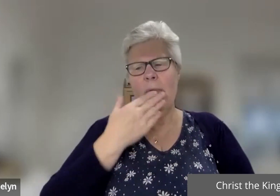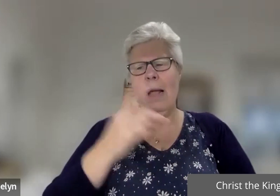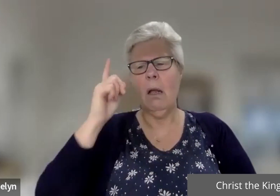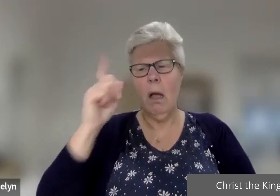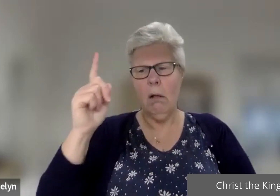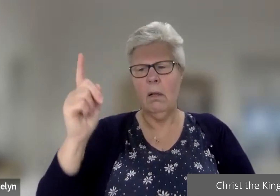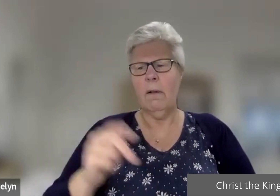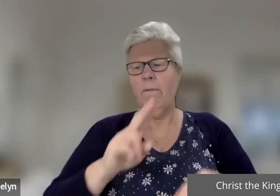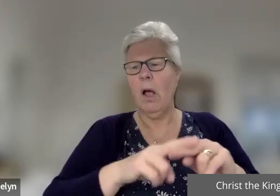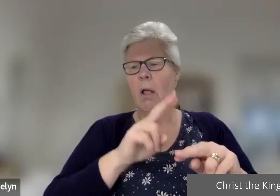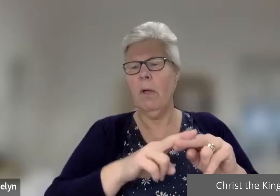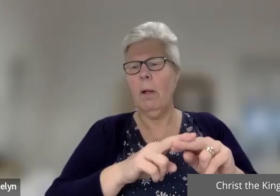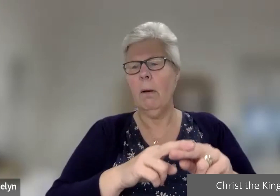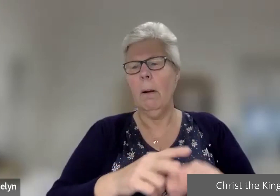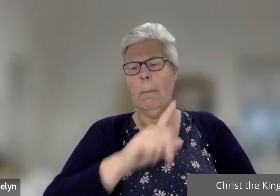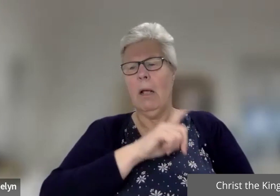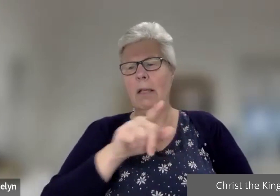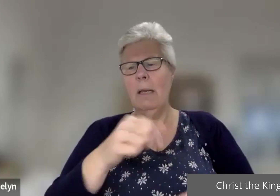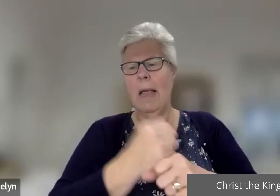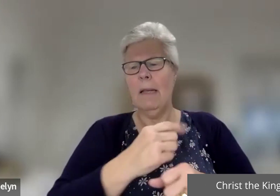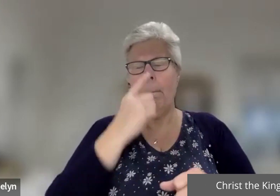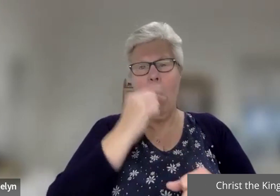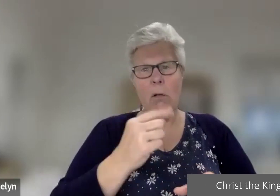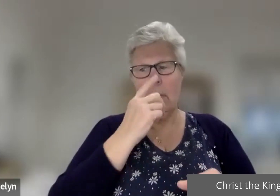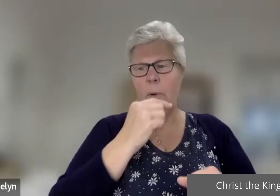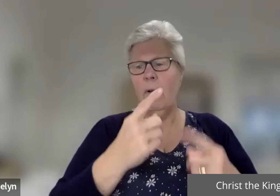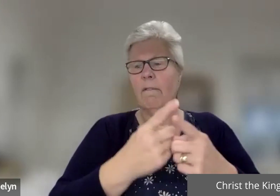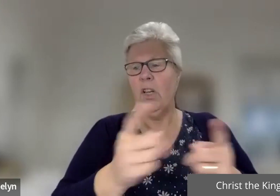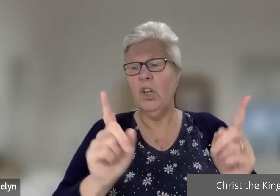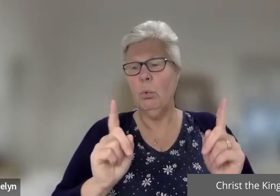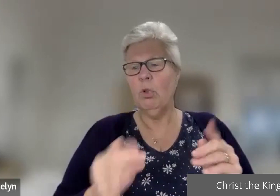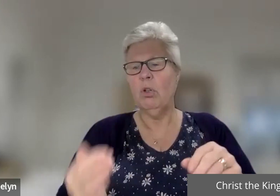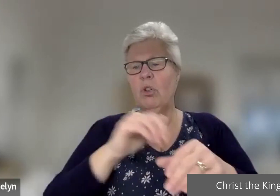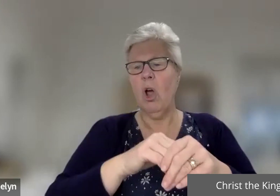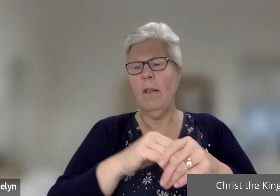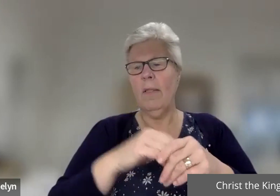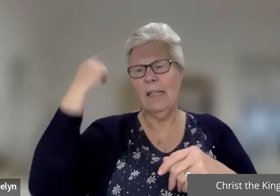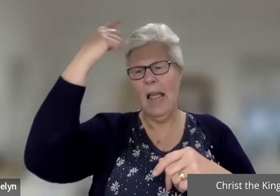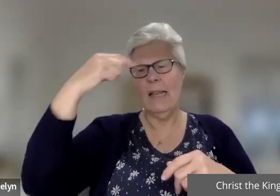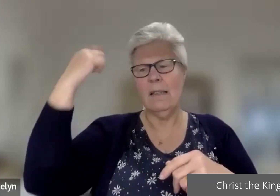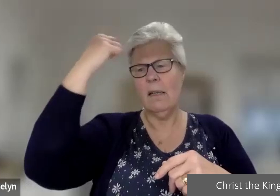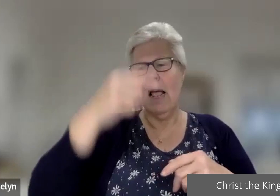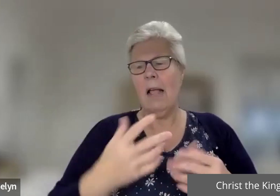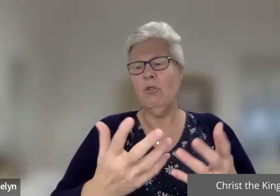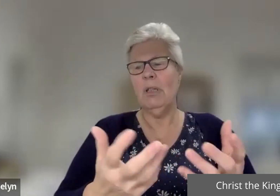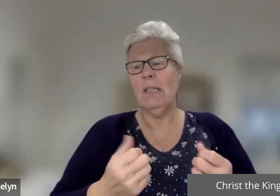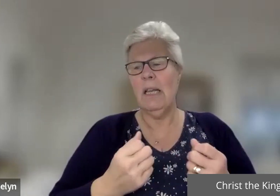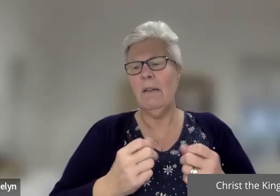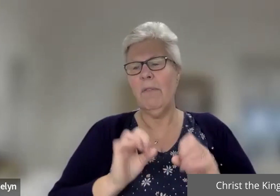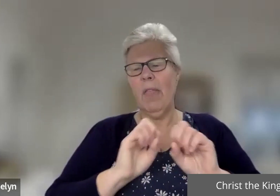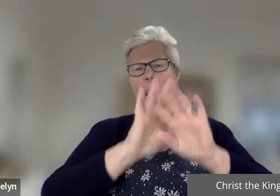We thank God the Father that he made it possible for you to join the saints and